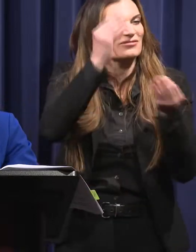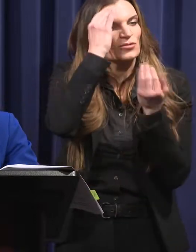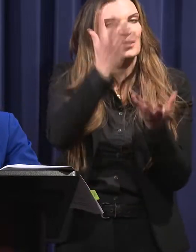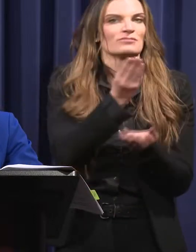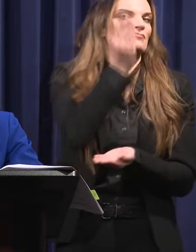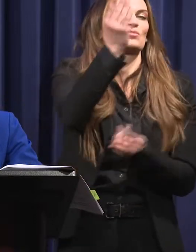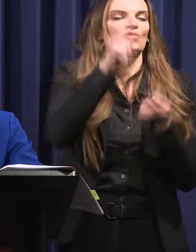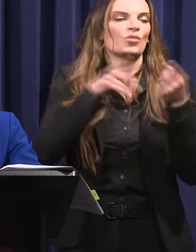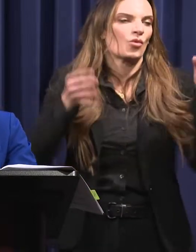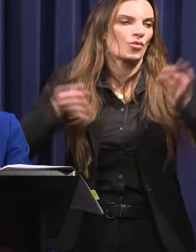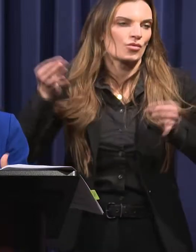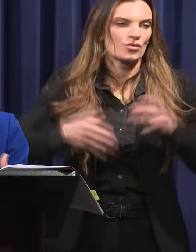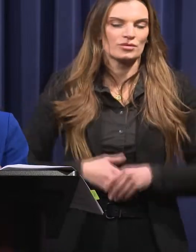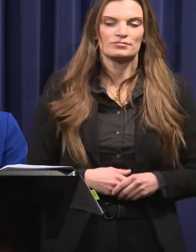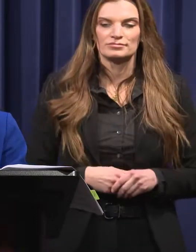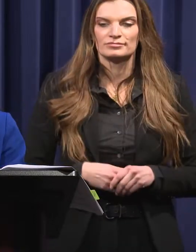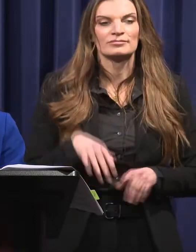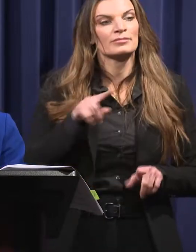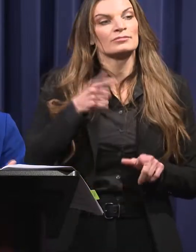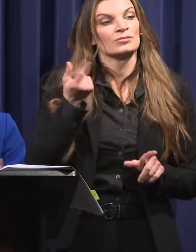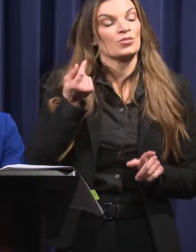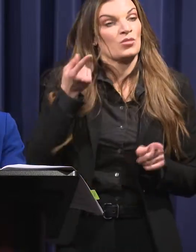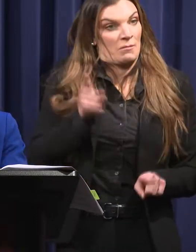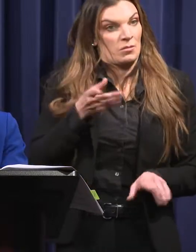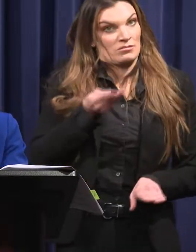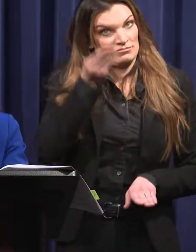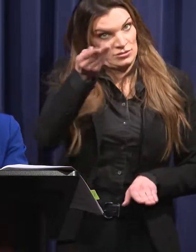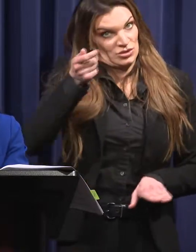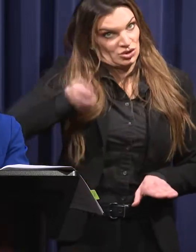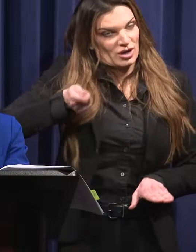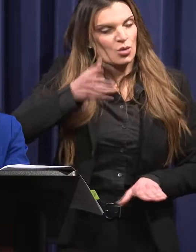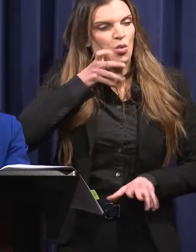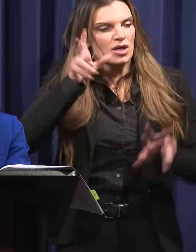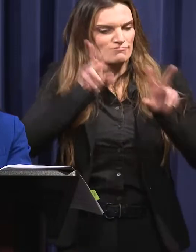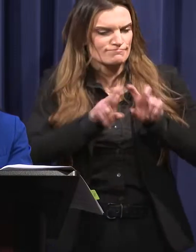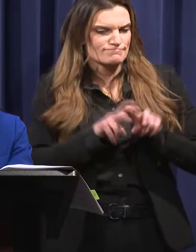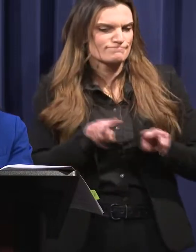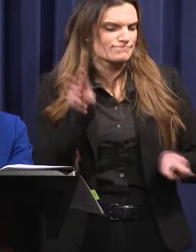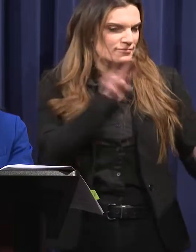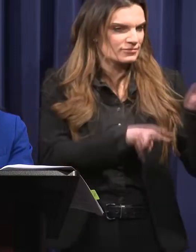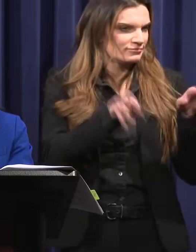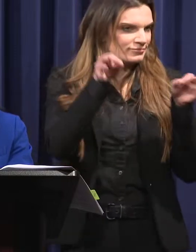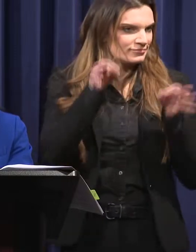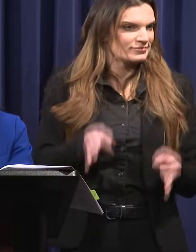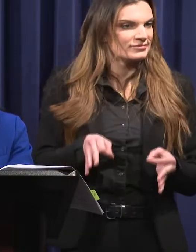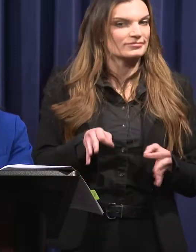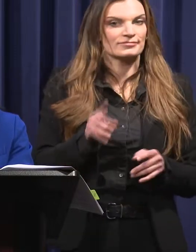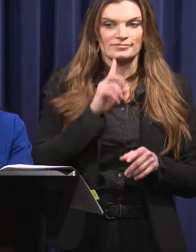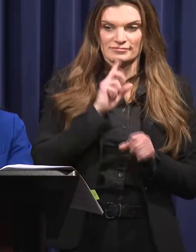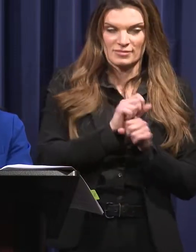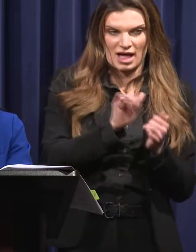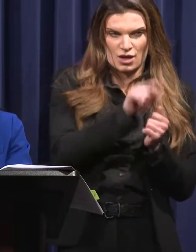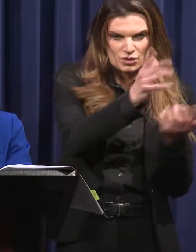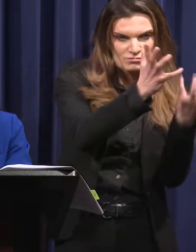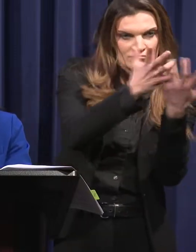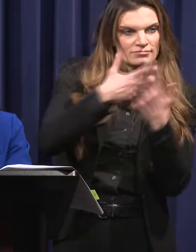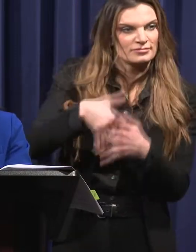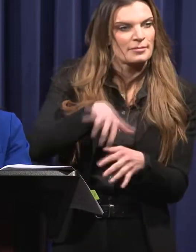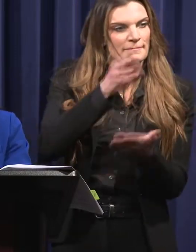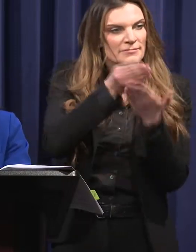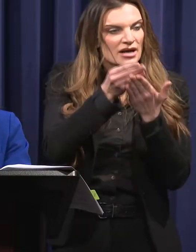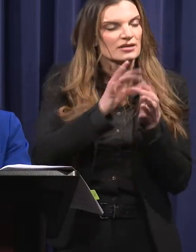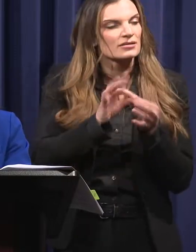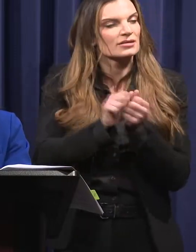court before a judge and to the public to fully and fairly illustrate the orchestrated flow of nonprofit